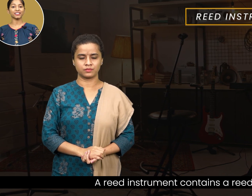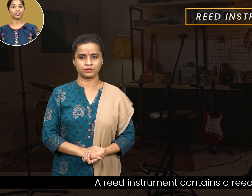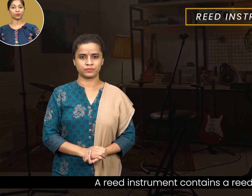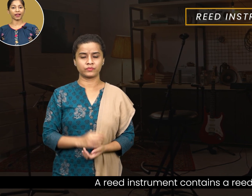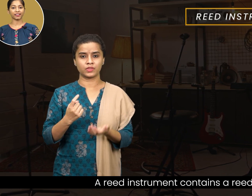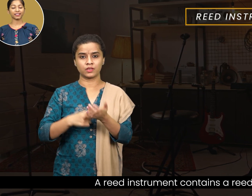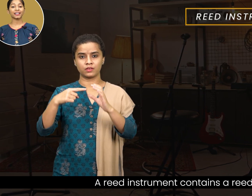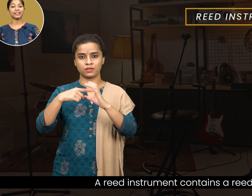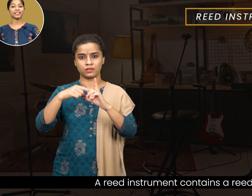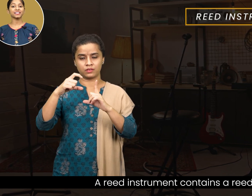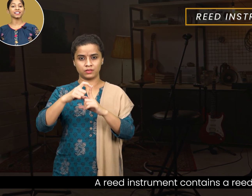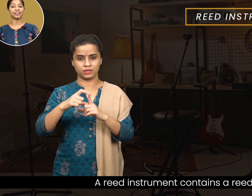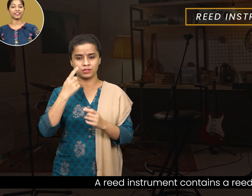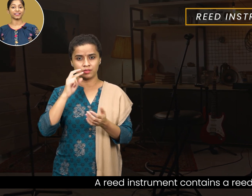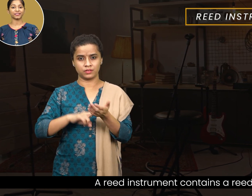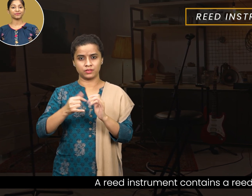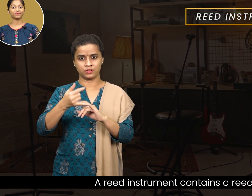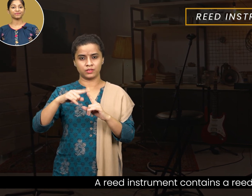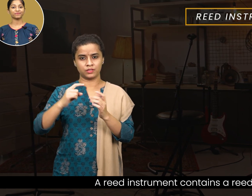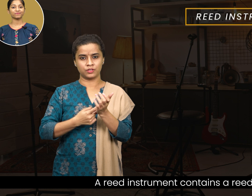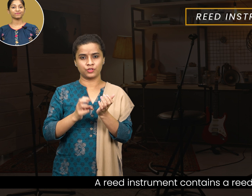A reed instrument contains a reed.